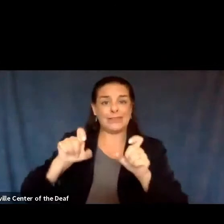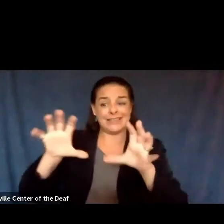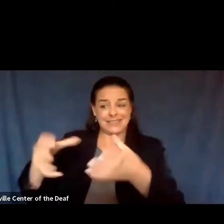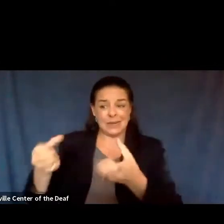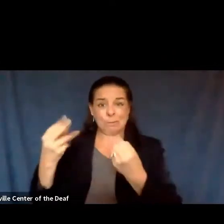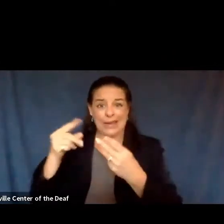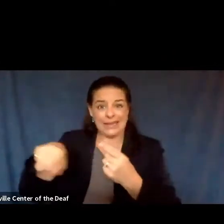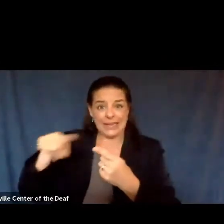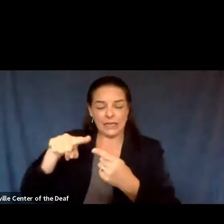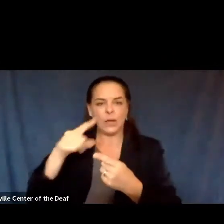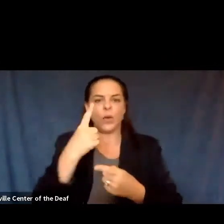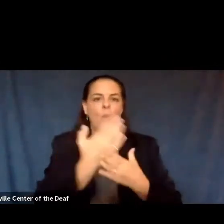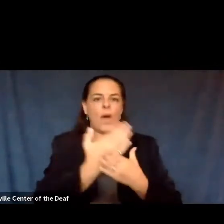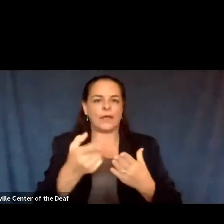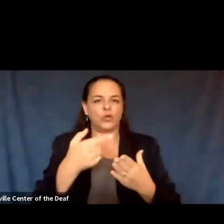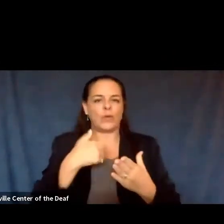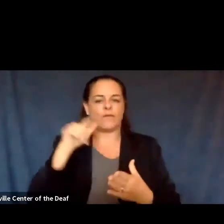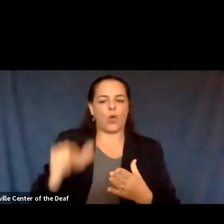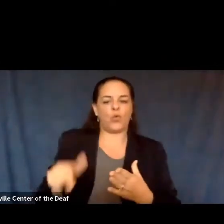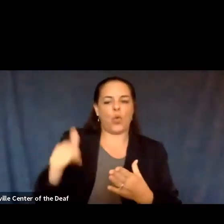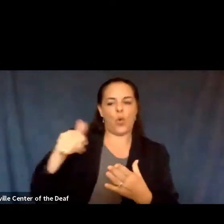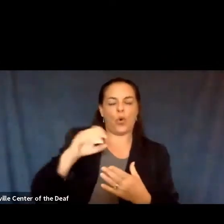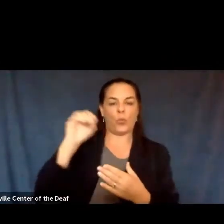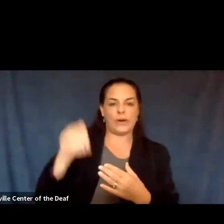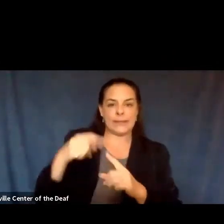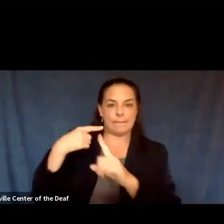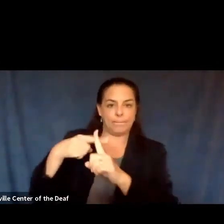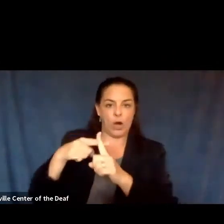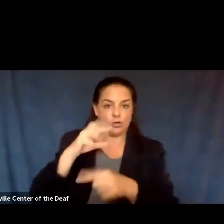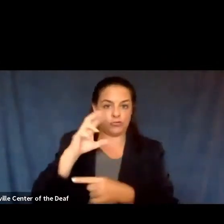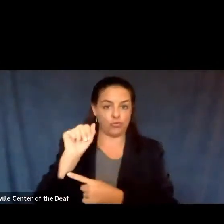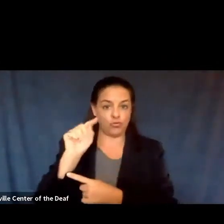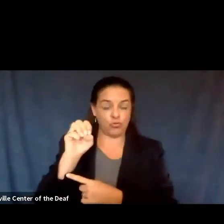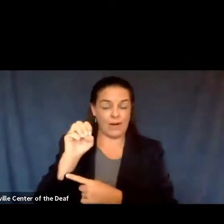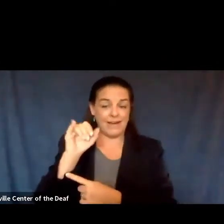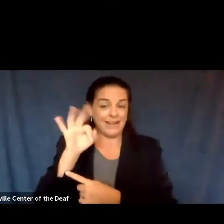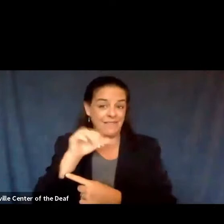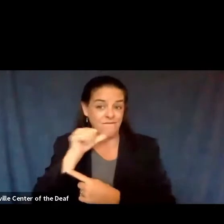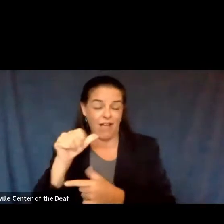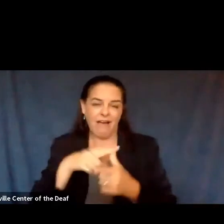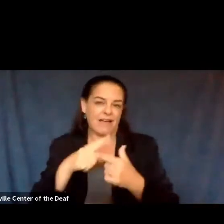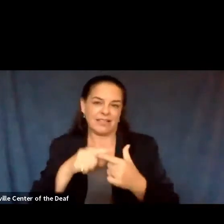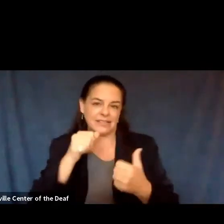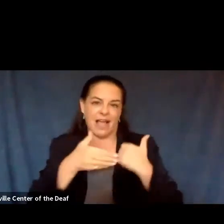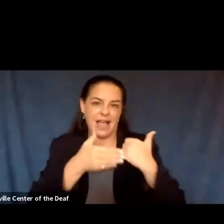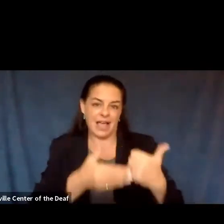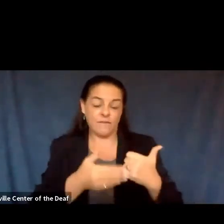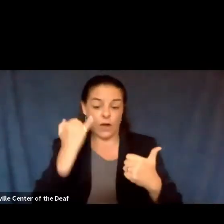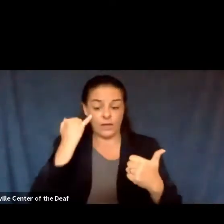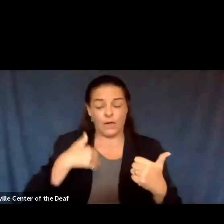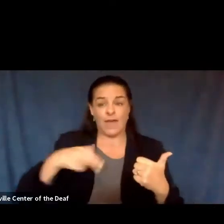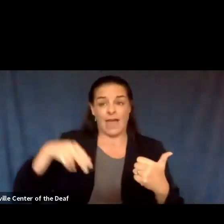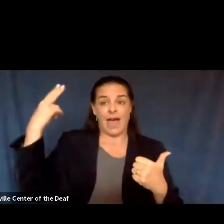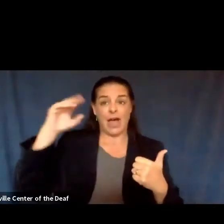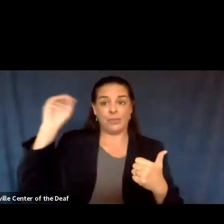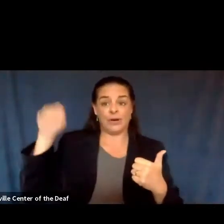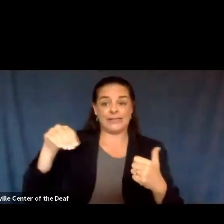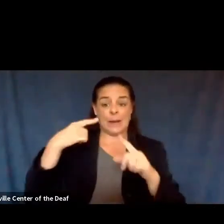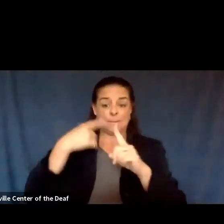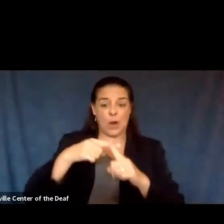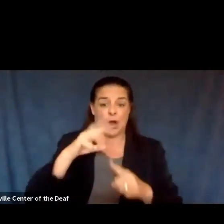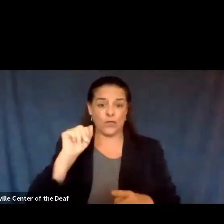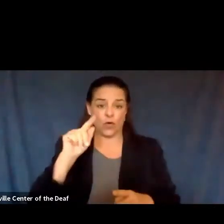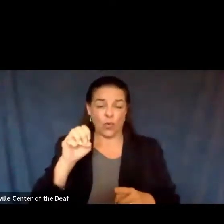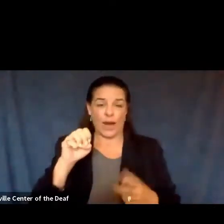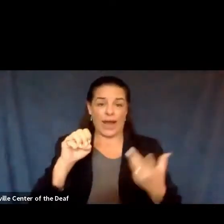that you actually have a lower % positive rate, or it isn't helpful. Because if you have a high % positive rate, right now our %